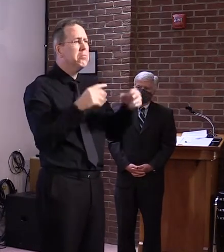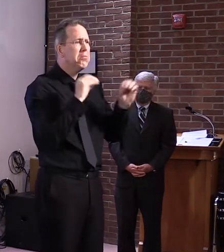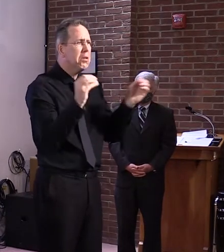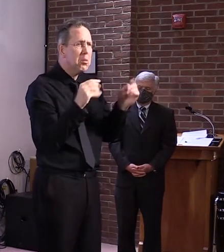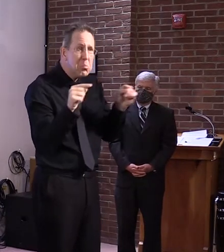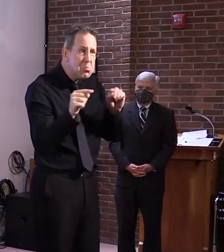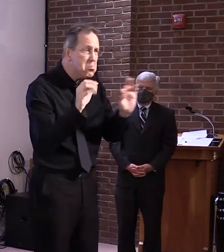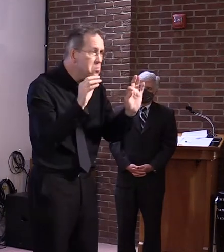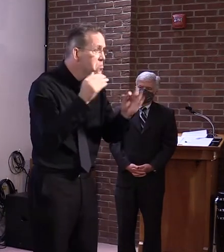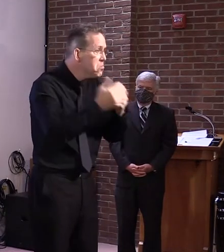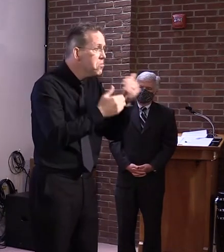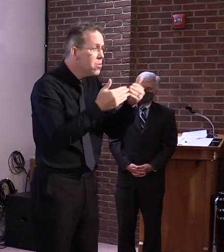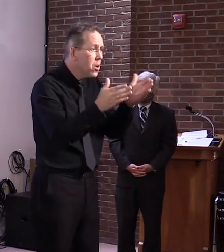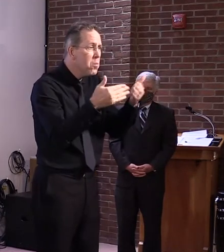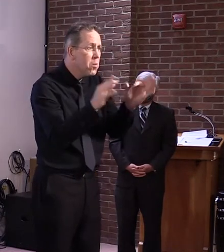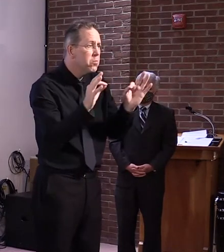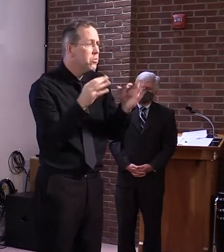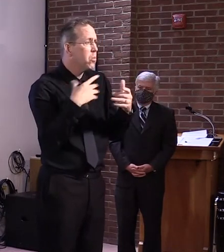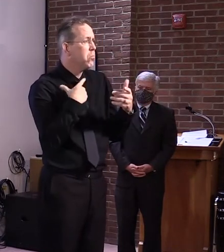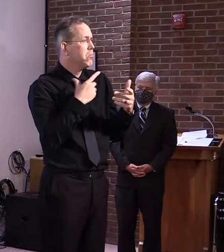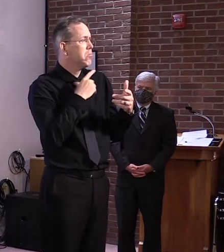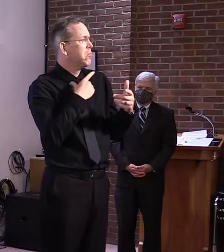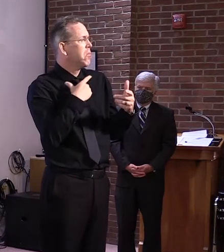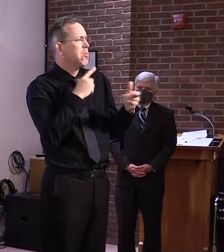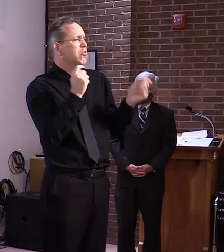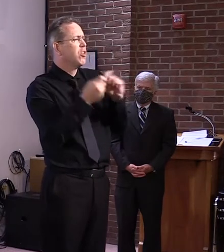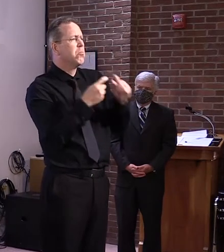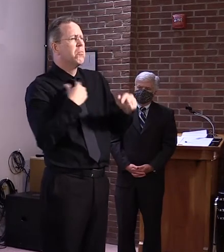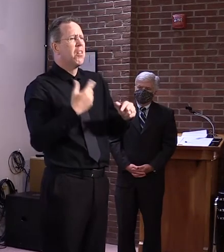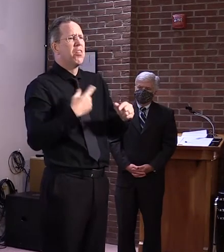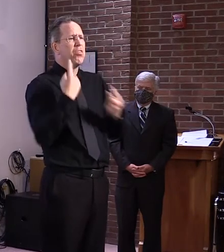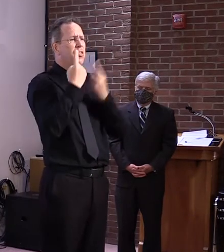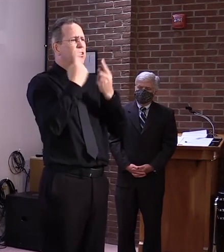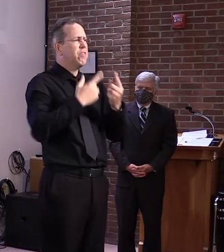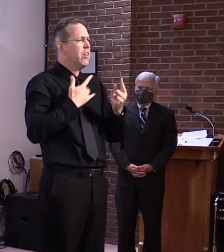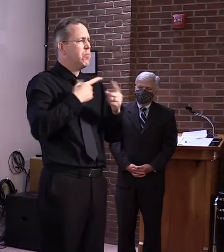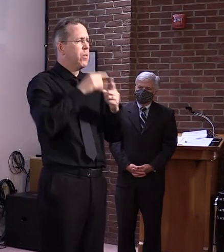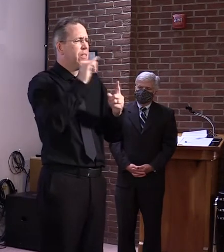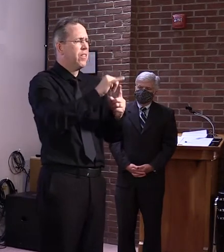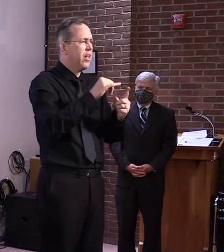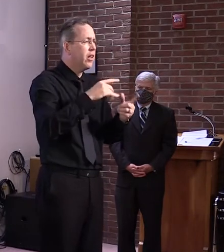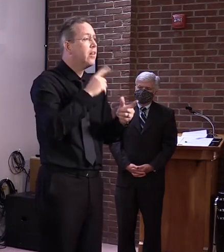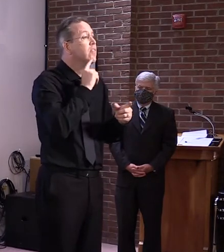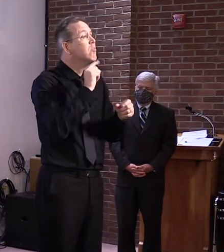in that respect. But if it came to the point